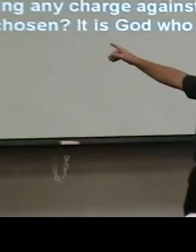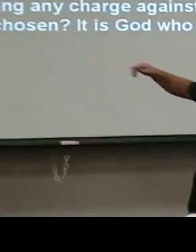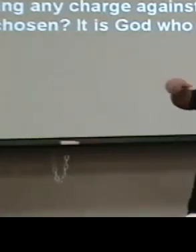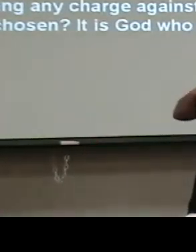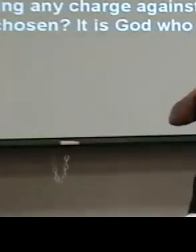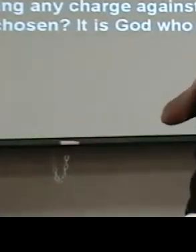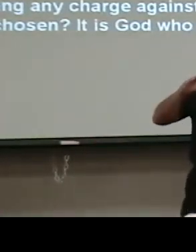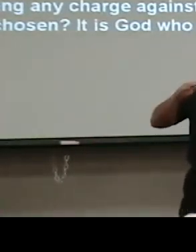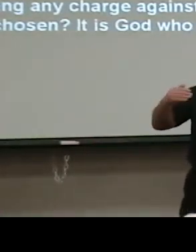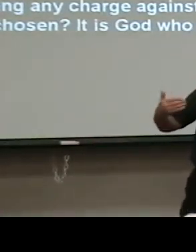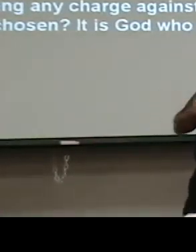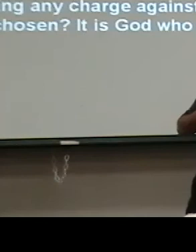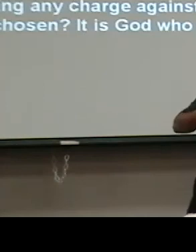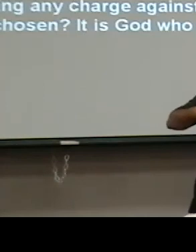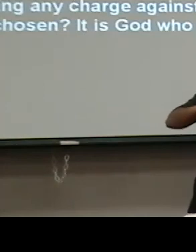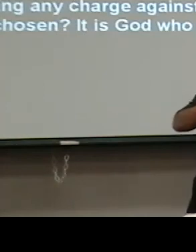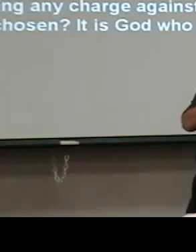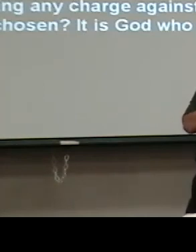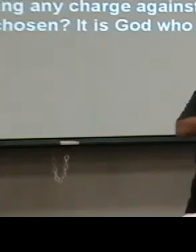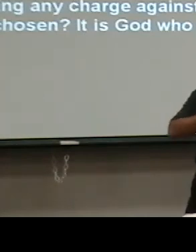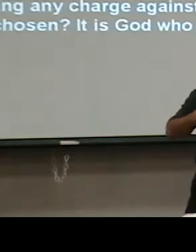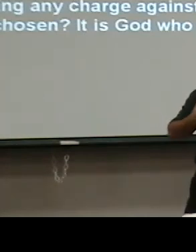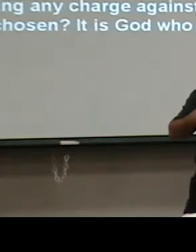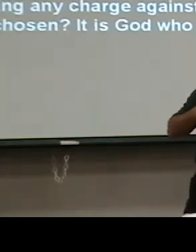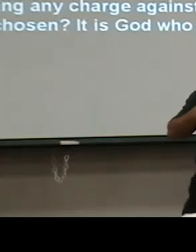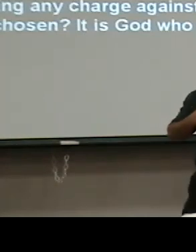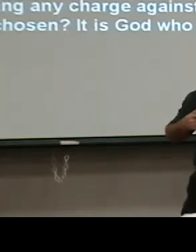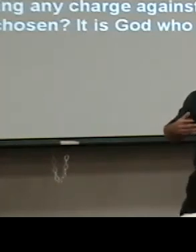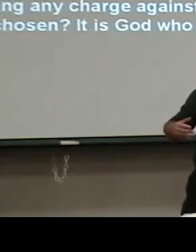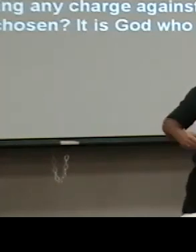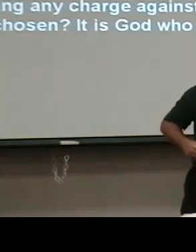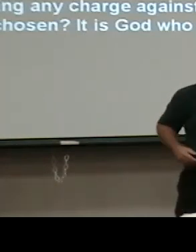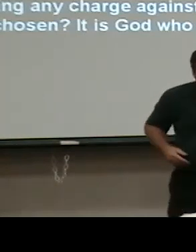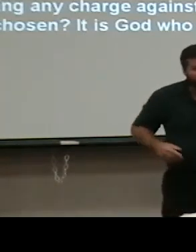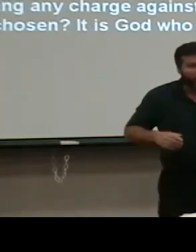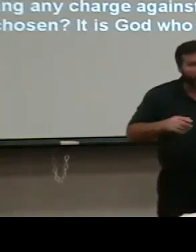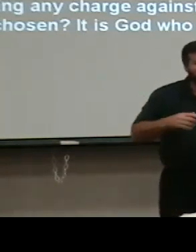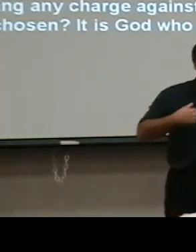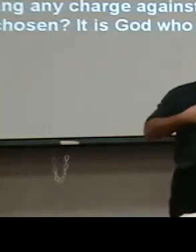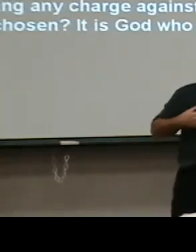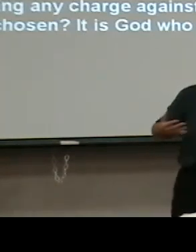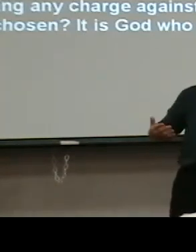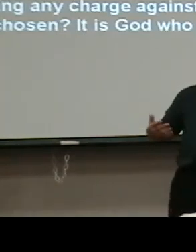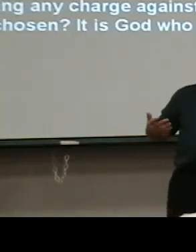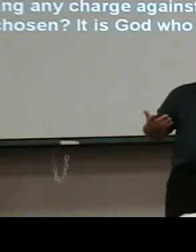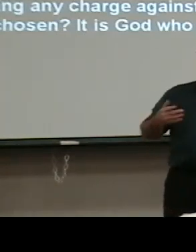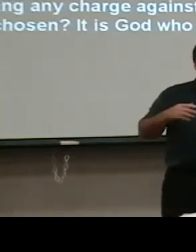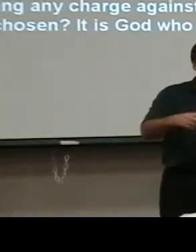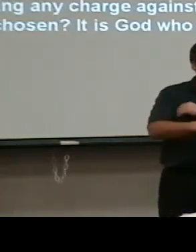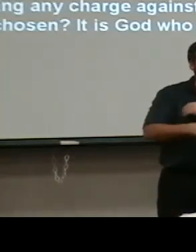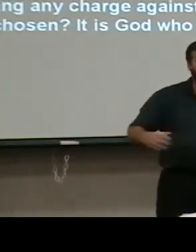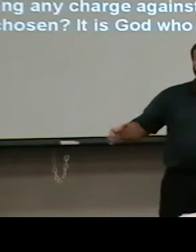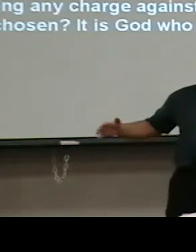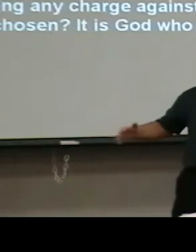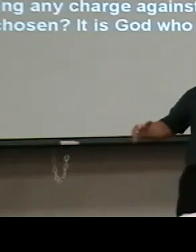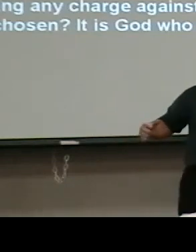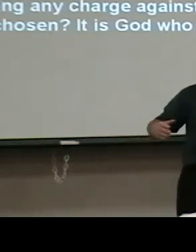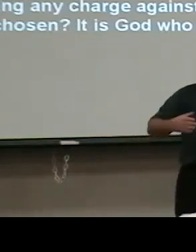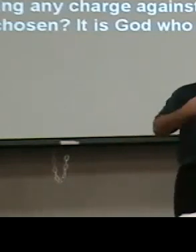Now, who will bring any things against us? Oh, you did it. You stole it. No.